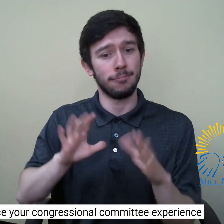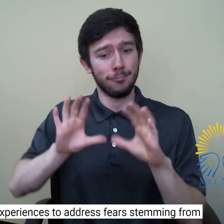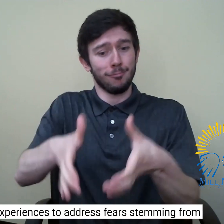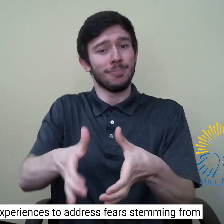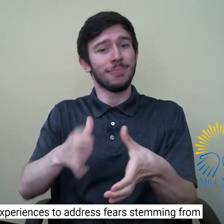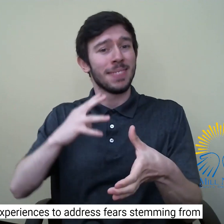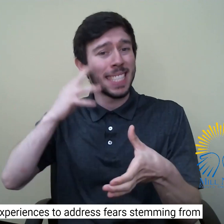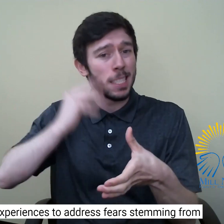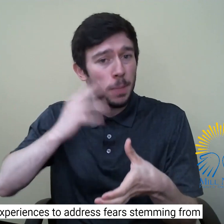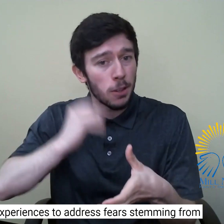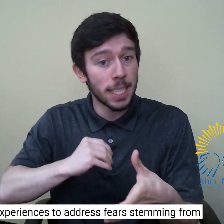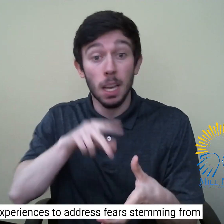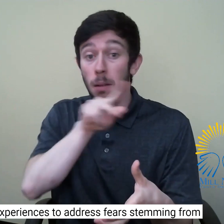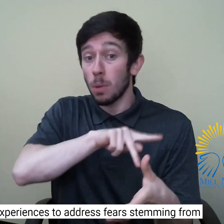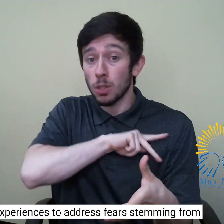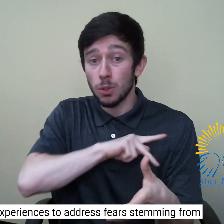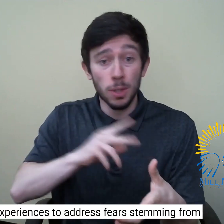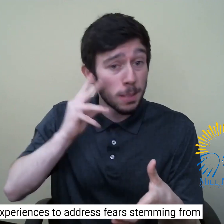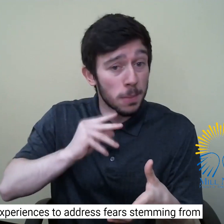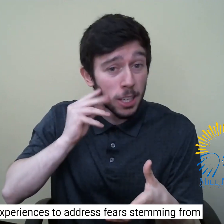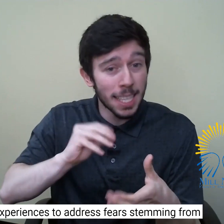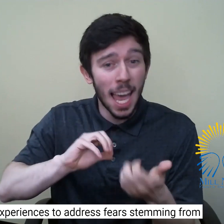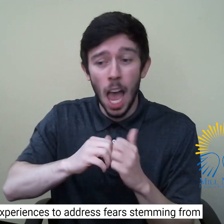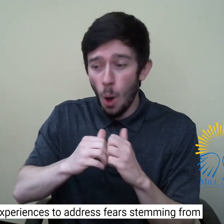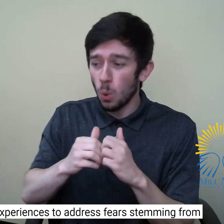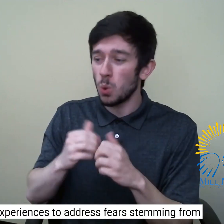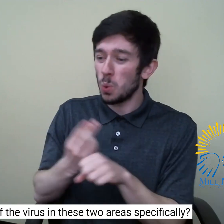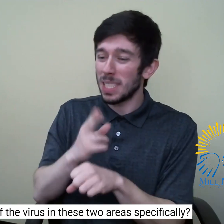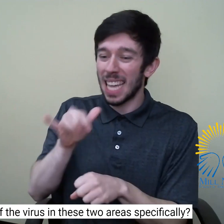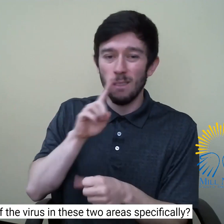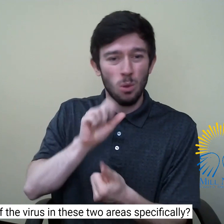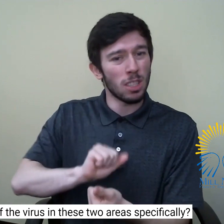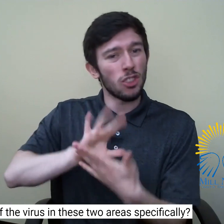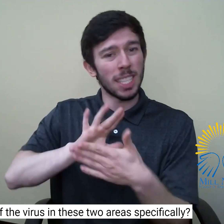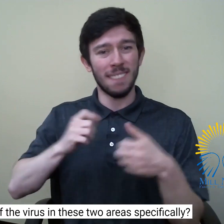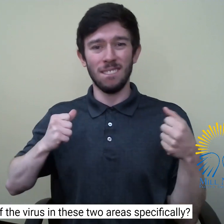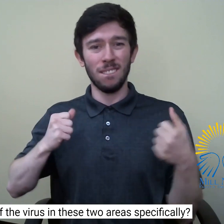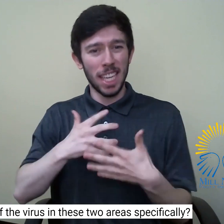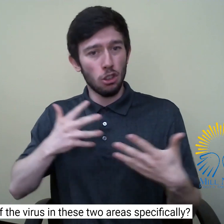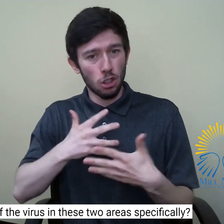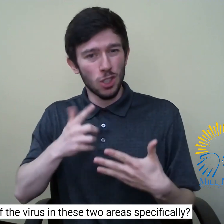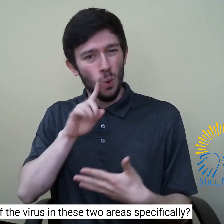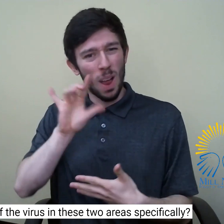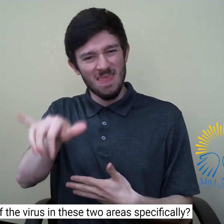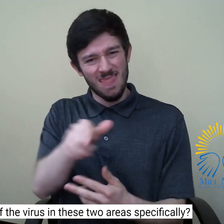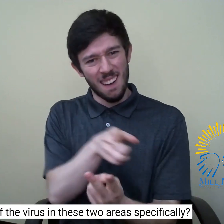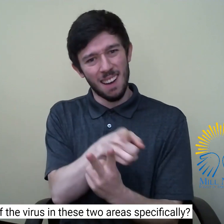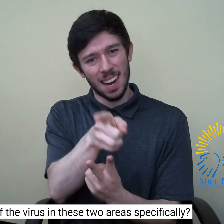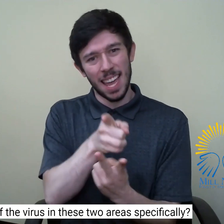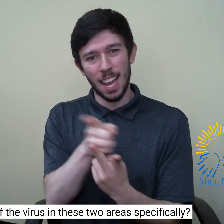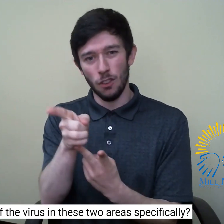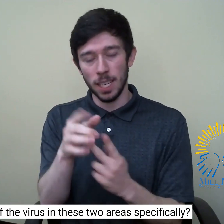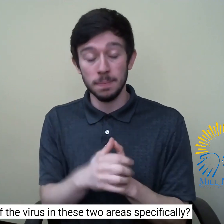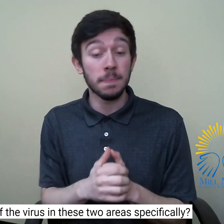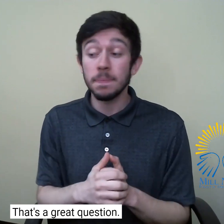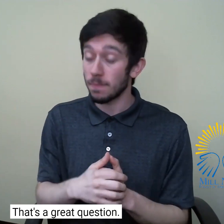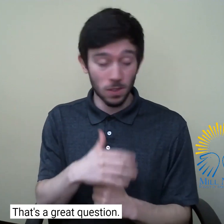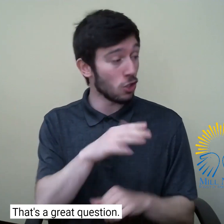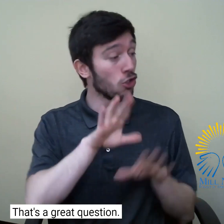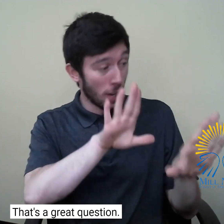and personal experiences to address fears stemming from the impacts of the virus in these 2 areas specifically? That's a great question. I